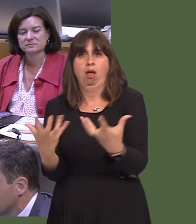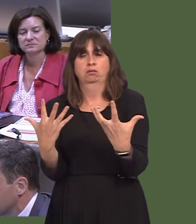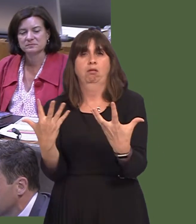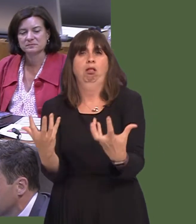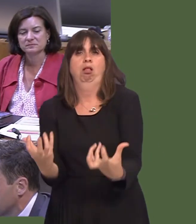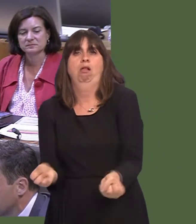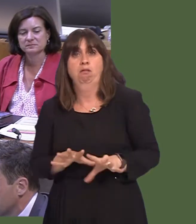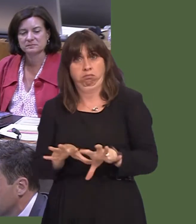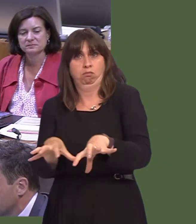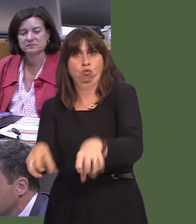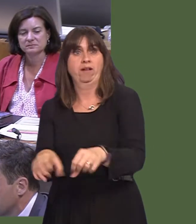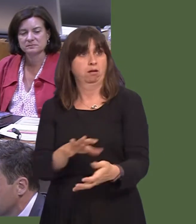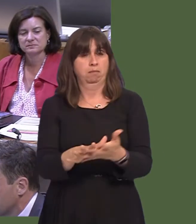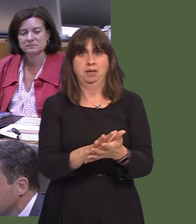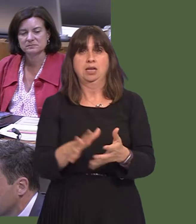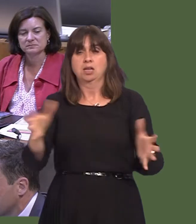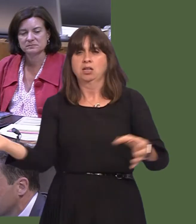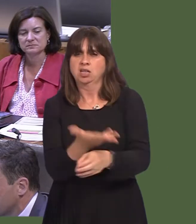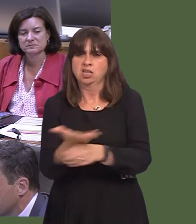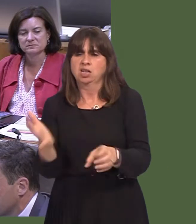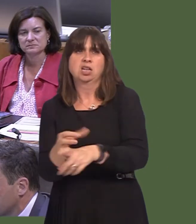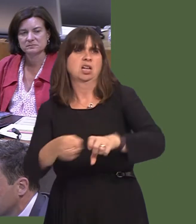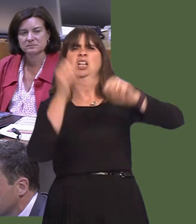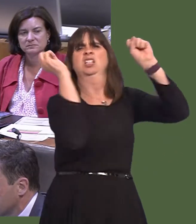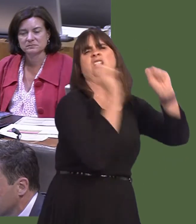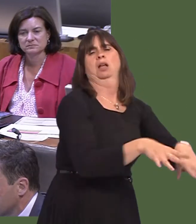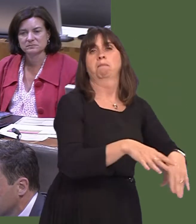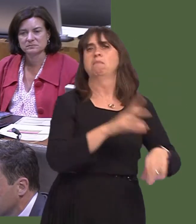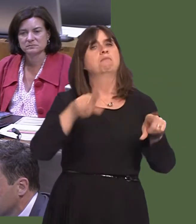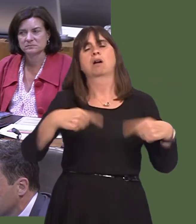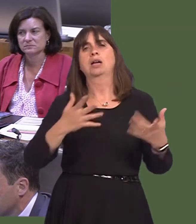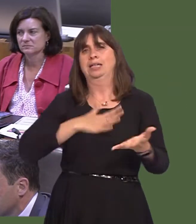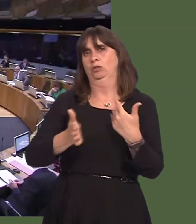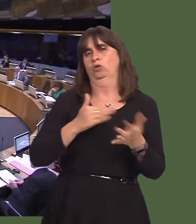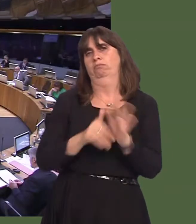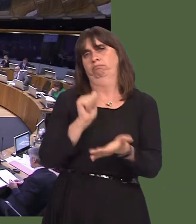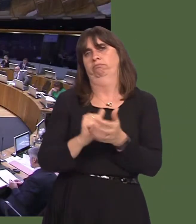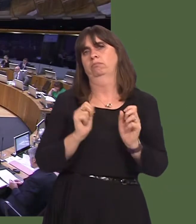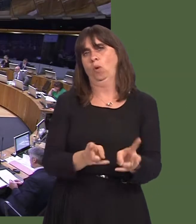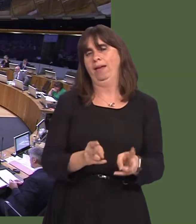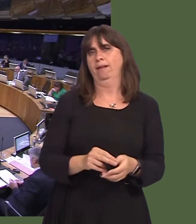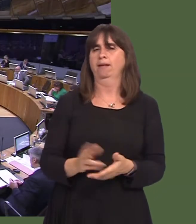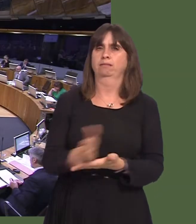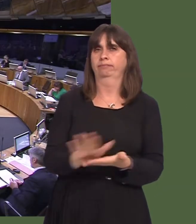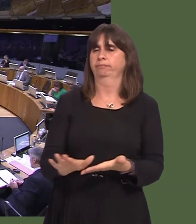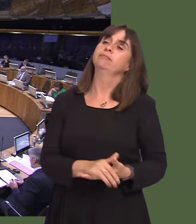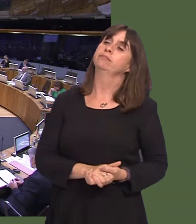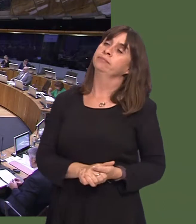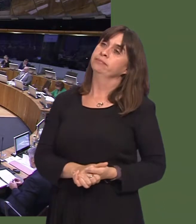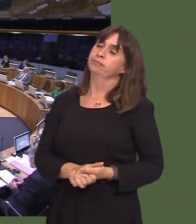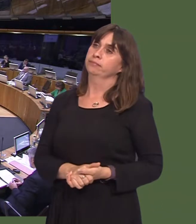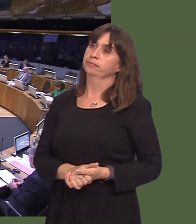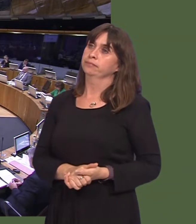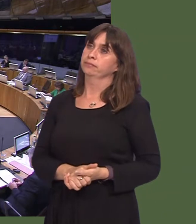any kind of illegality regarding its dumping is dealt with as quickly as possible. David Rowlands. Well, it is a